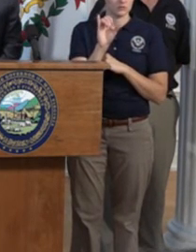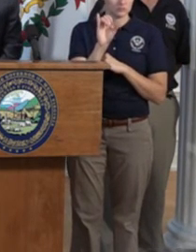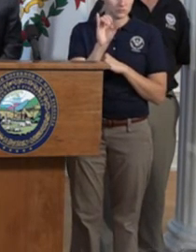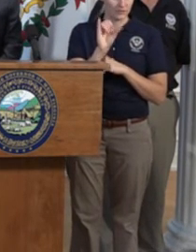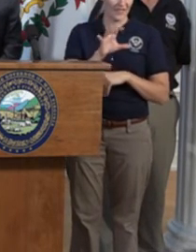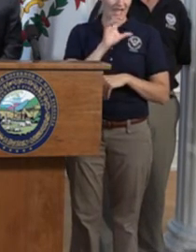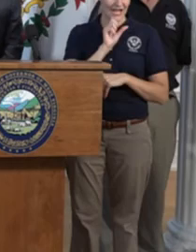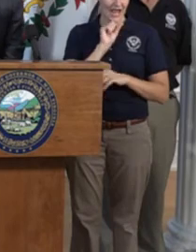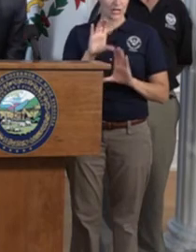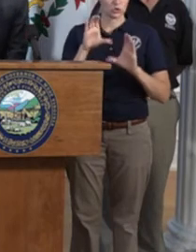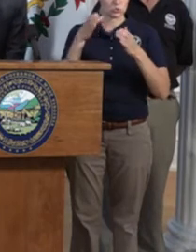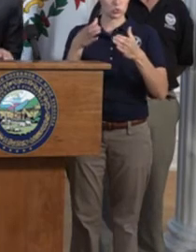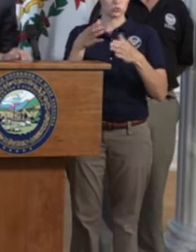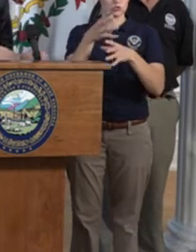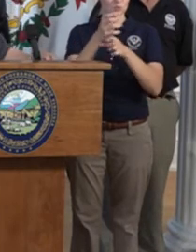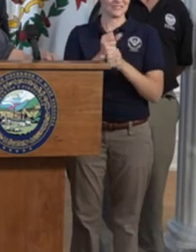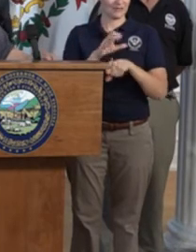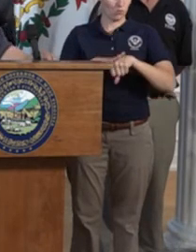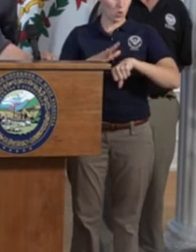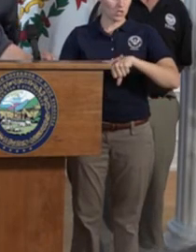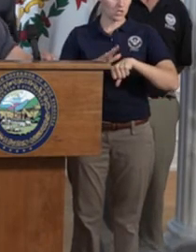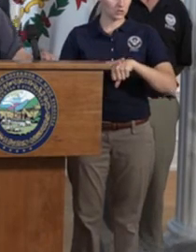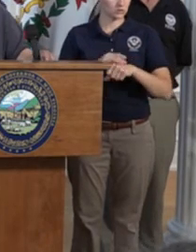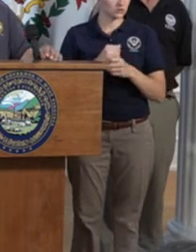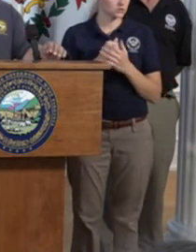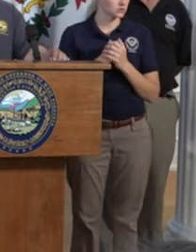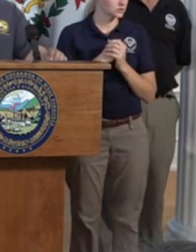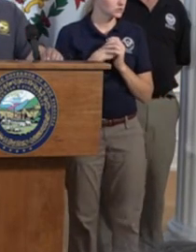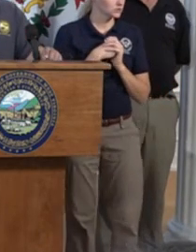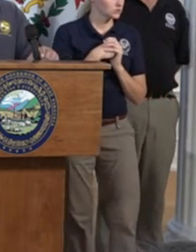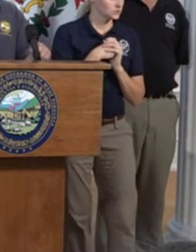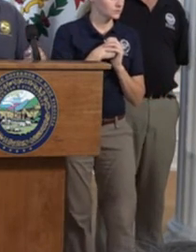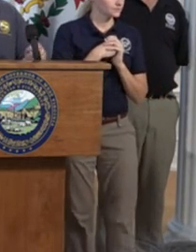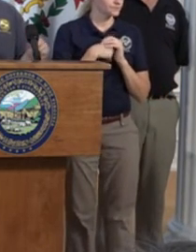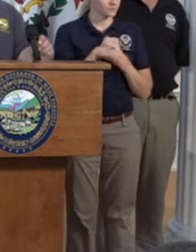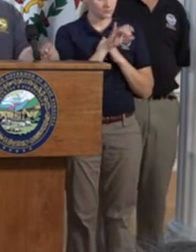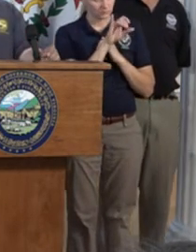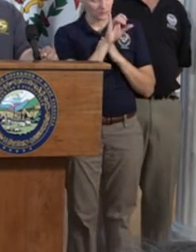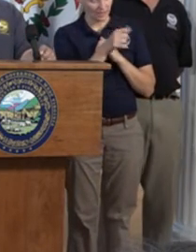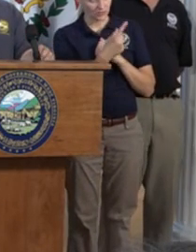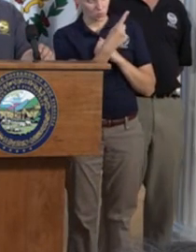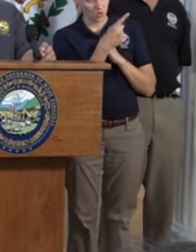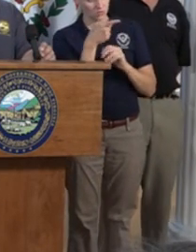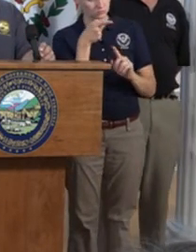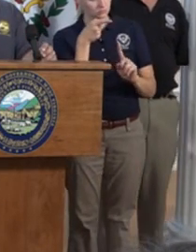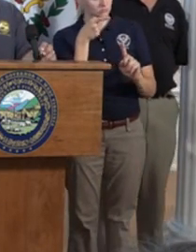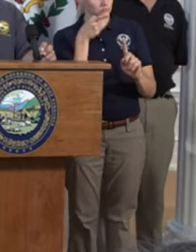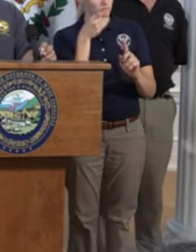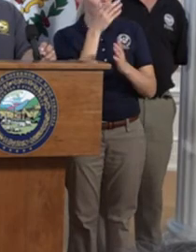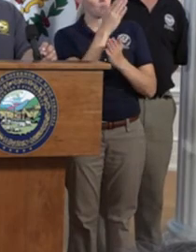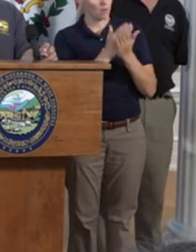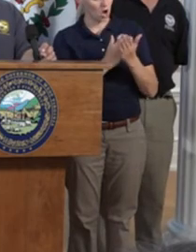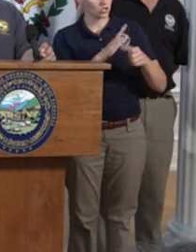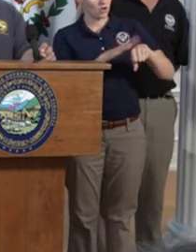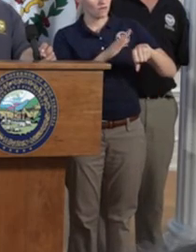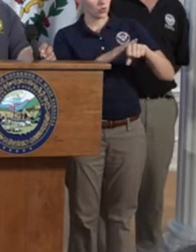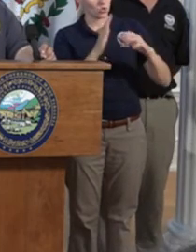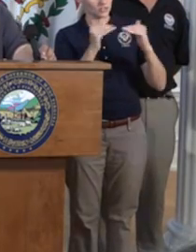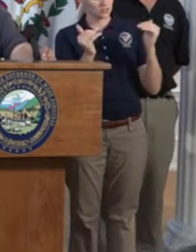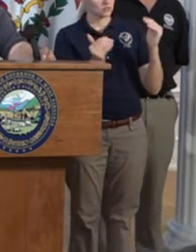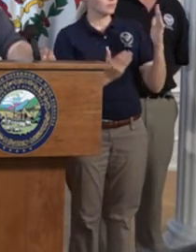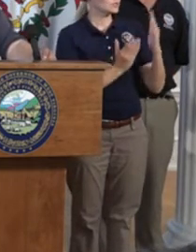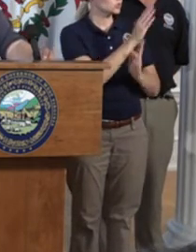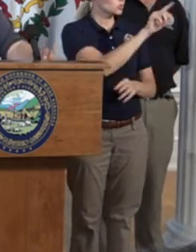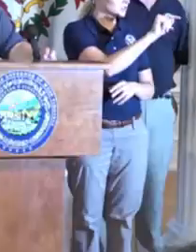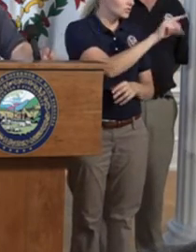warning? Well, that's just one piece of the warning system. The warning system goes through the televisions, it